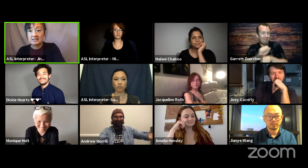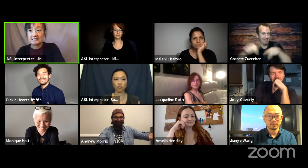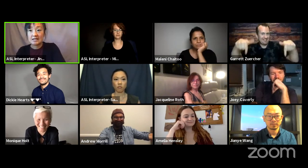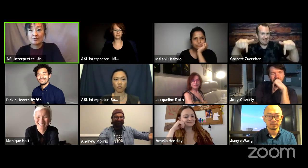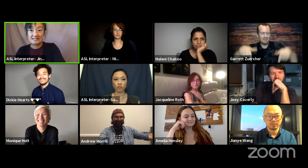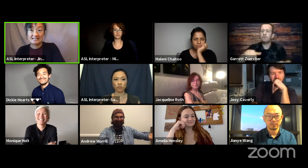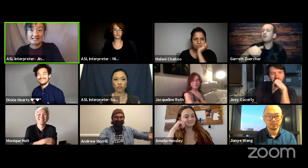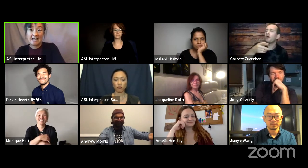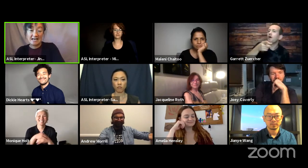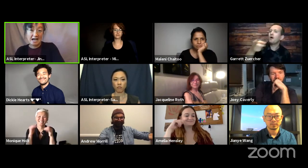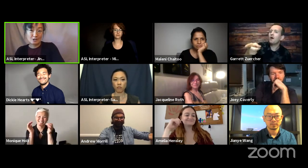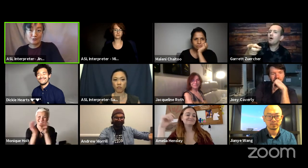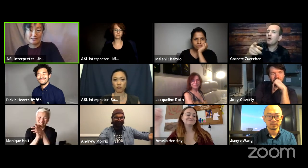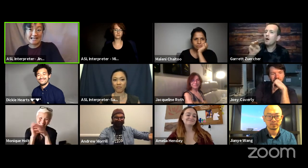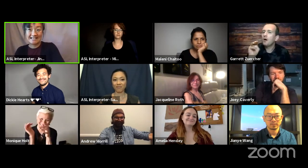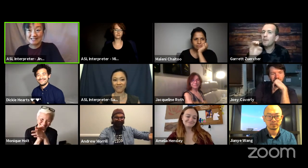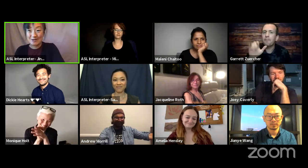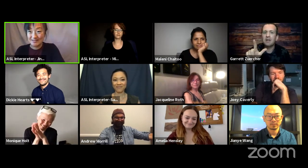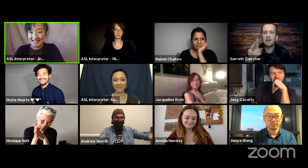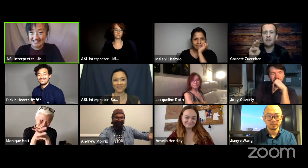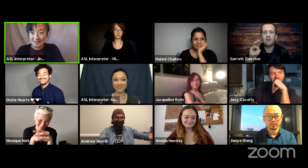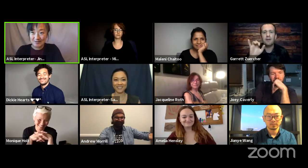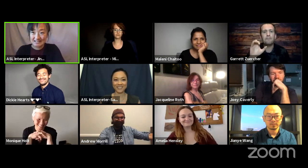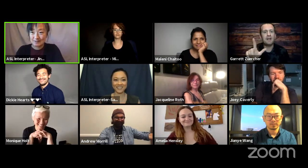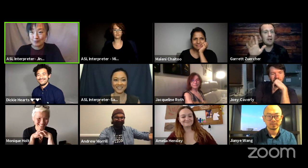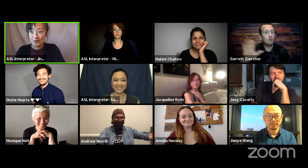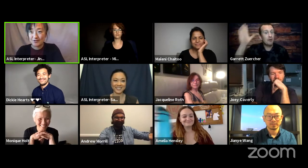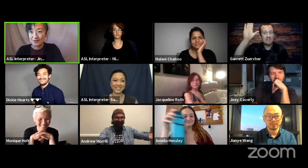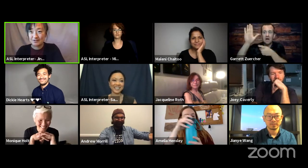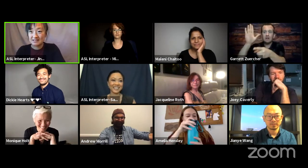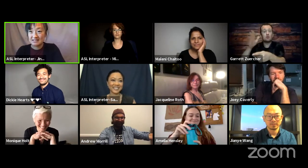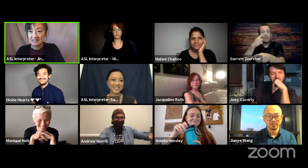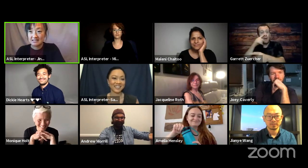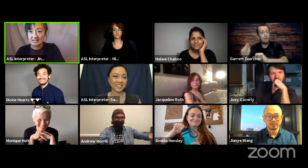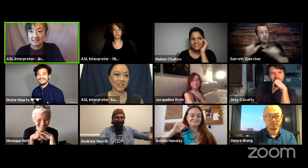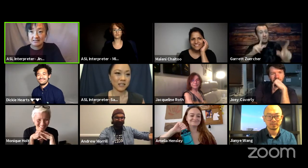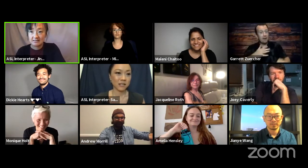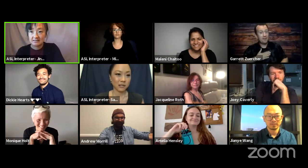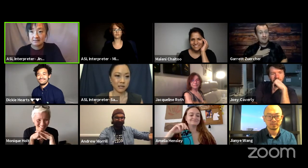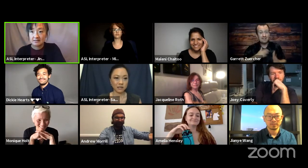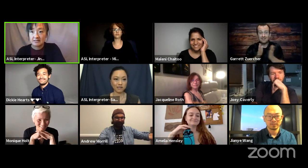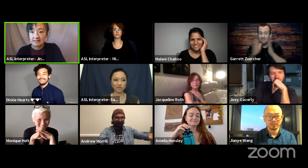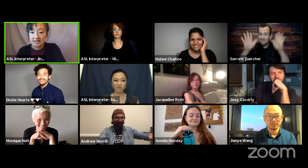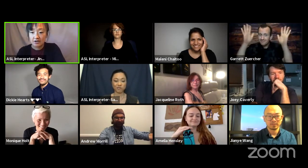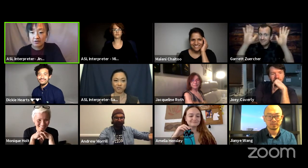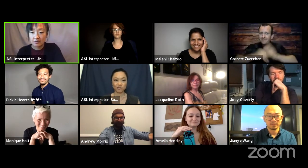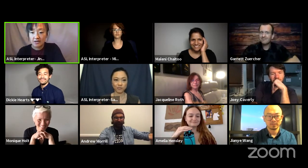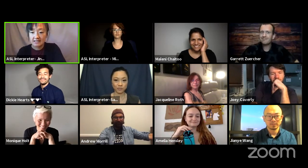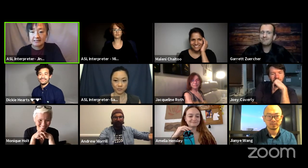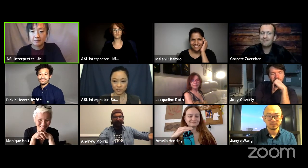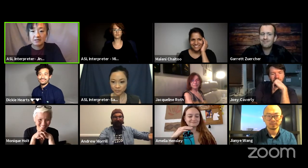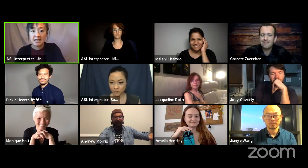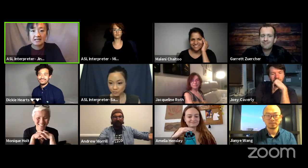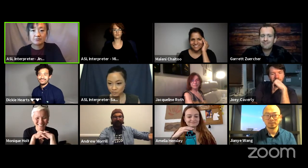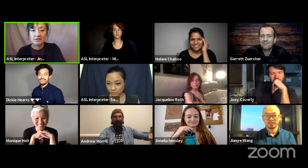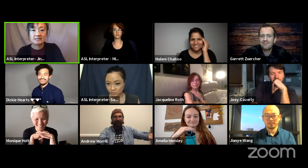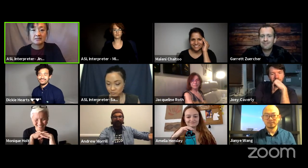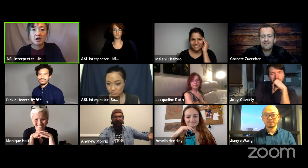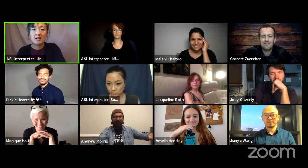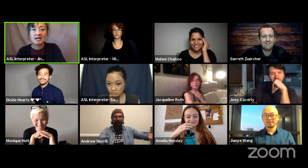So this is an actual signing zone then. So that's wonderful. So, and someone has raised, Marla has